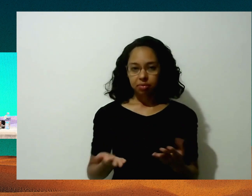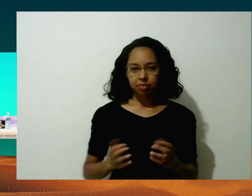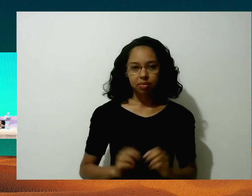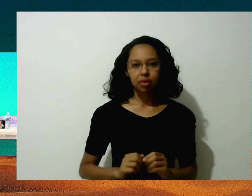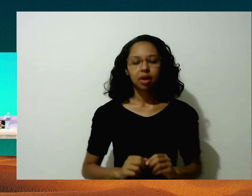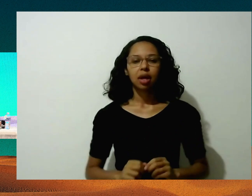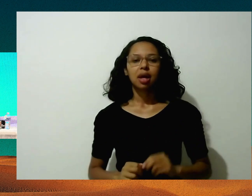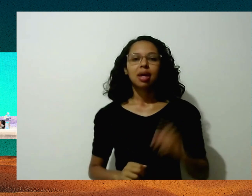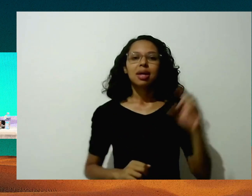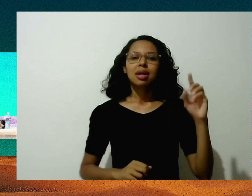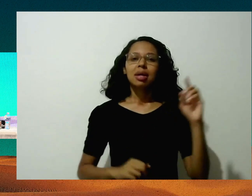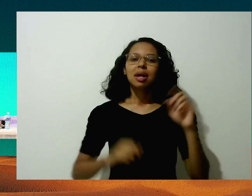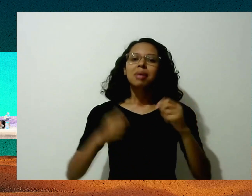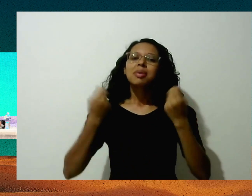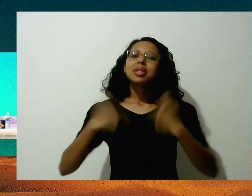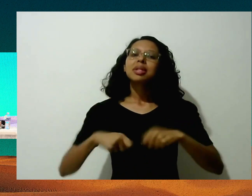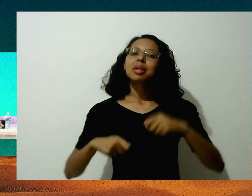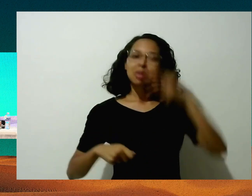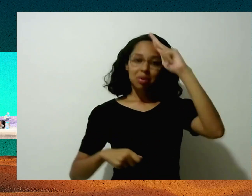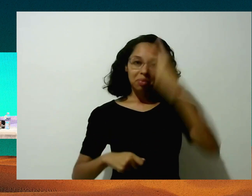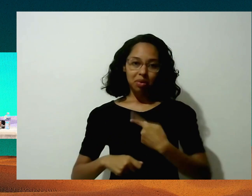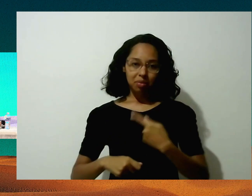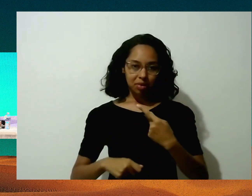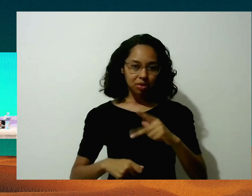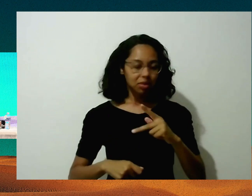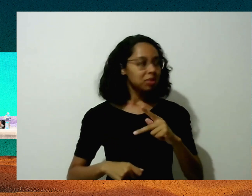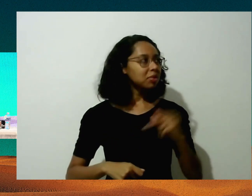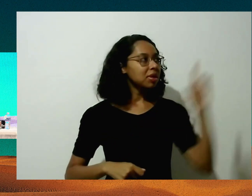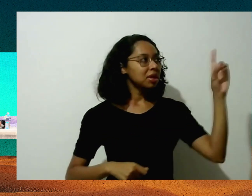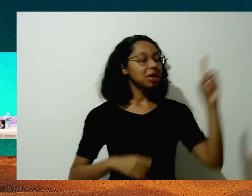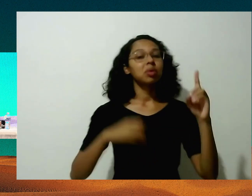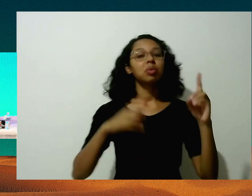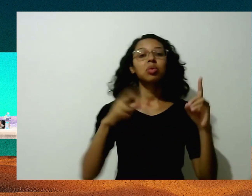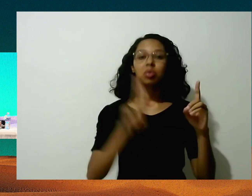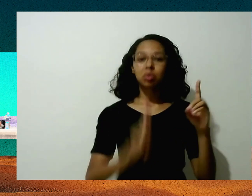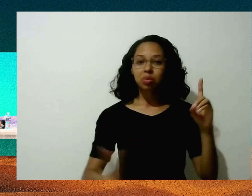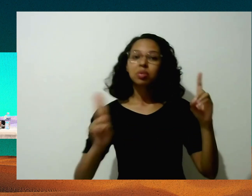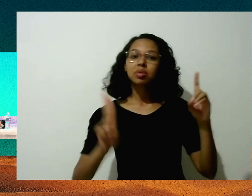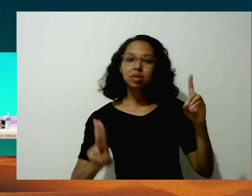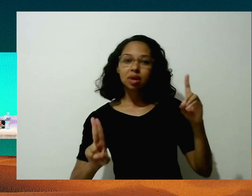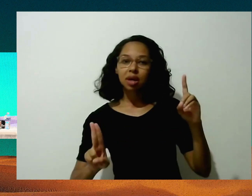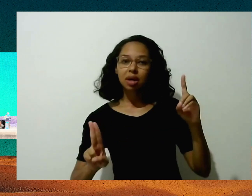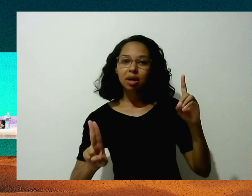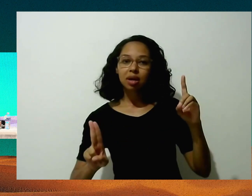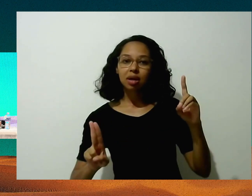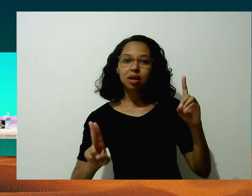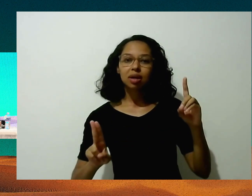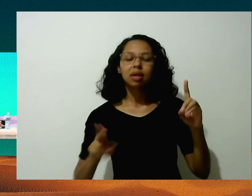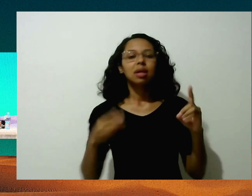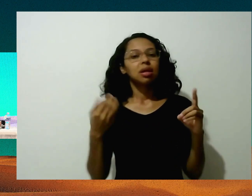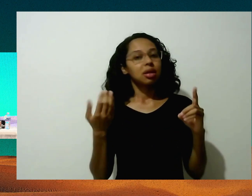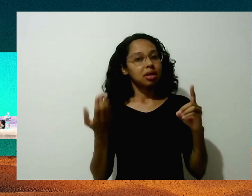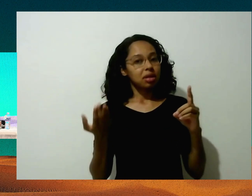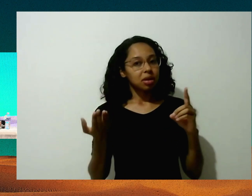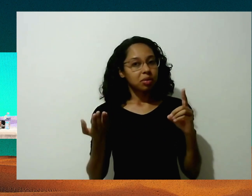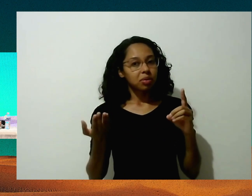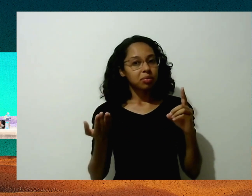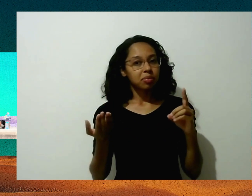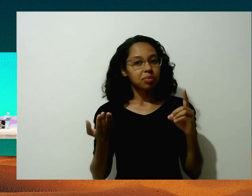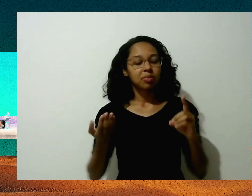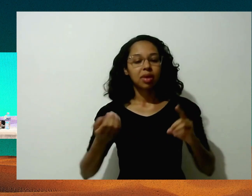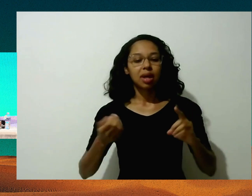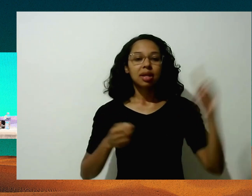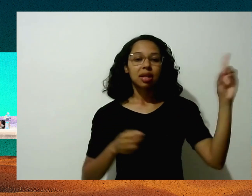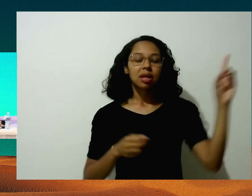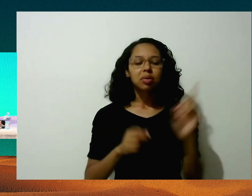If God wanted to use your capacity, Ele poderia criar você então mais capaz que Lúcifer. he could have created you